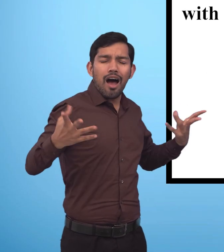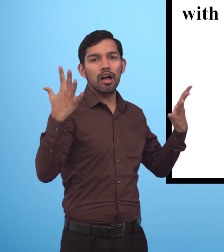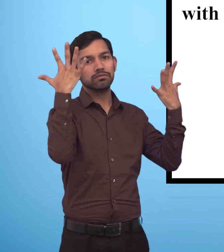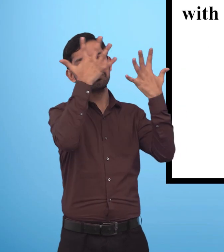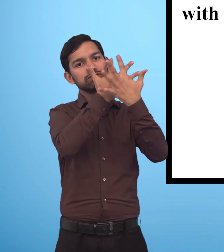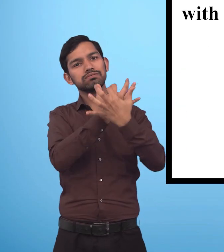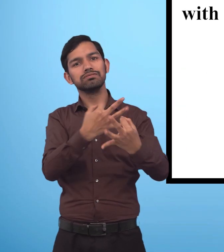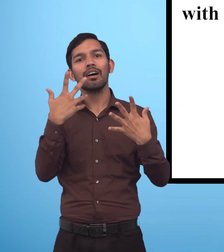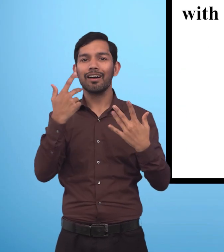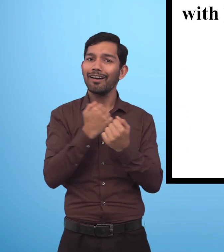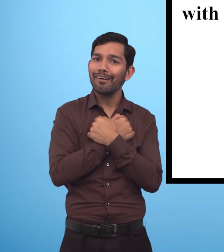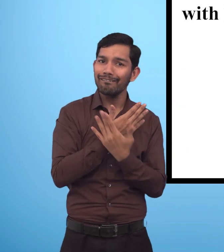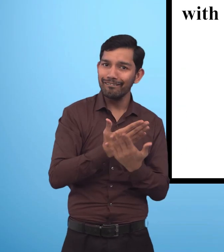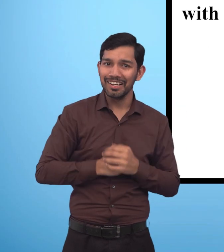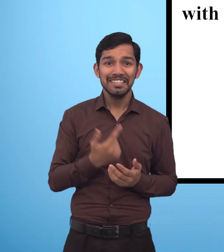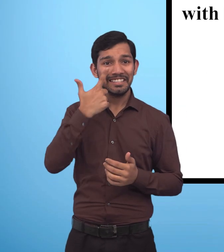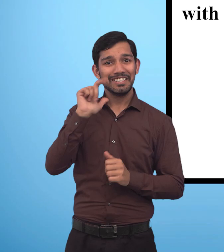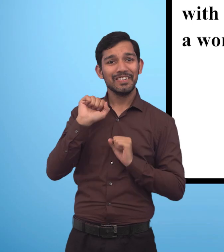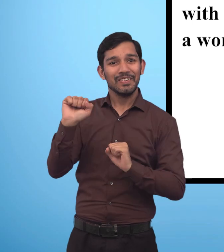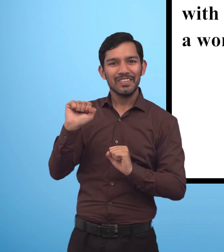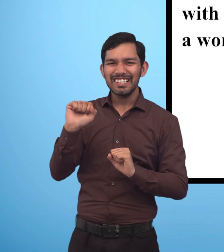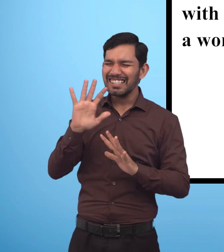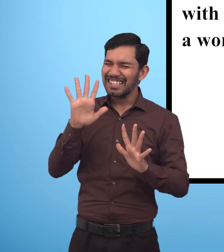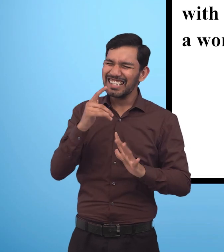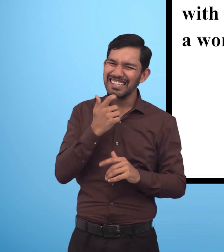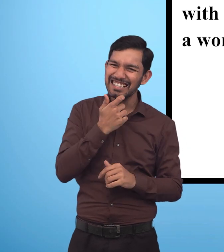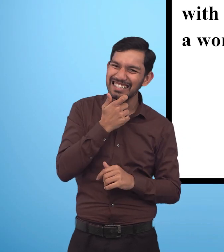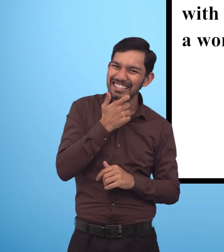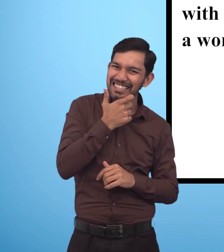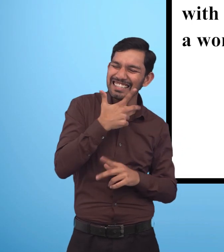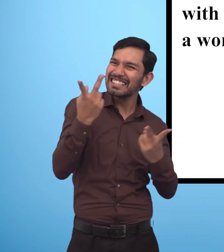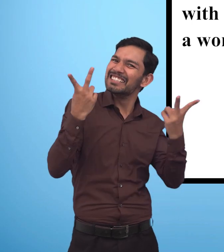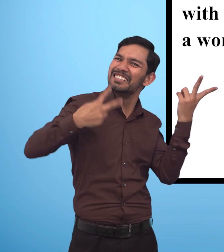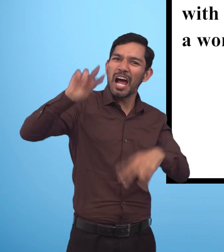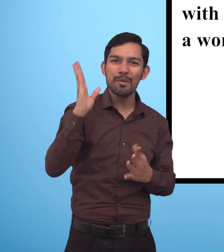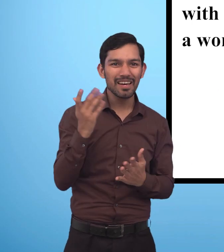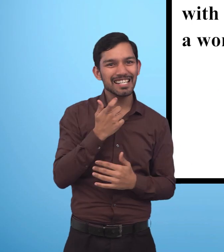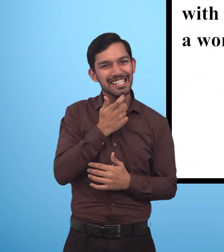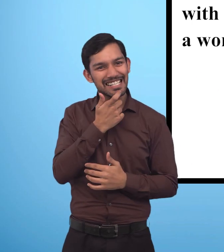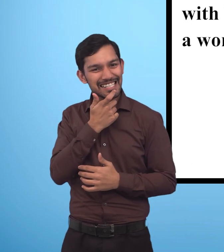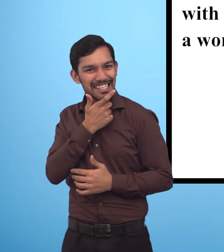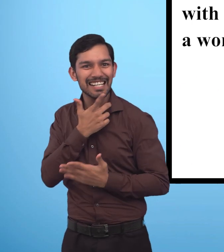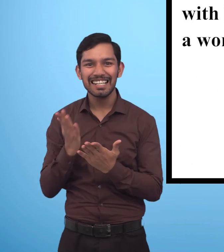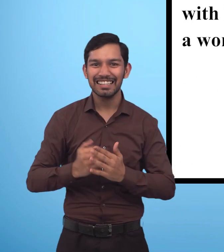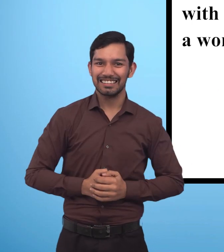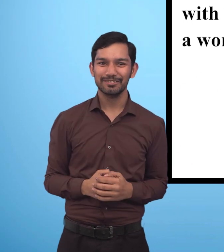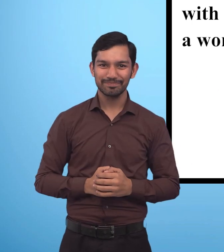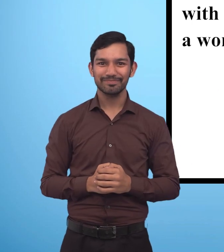With beautiful designs, Ila Sachani, a wonderful lady with a big smile,